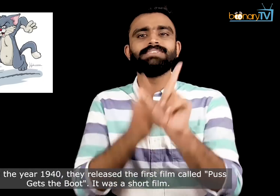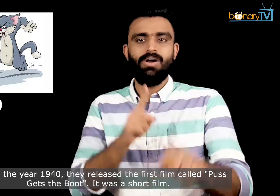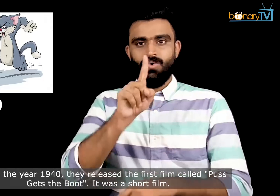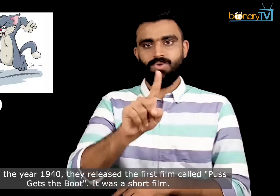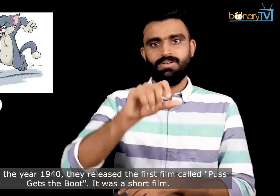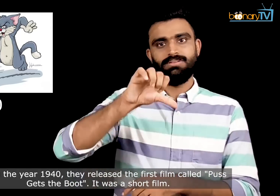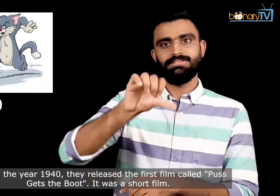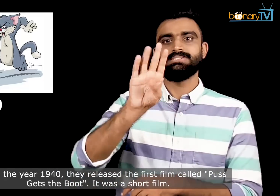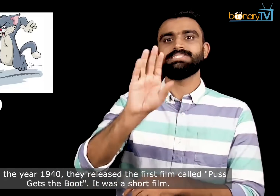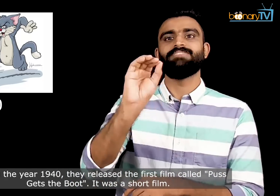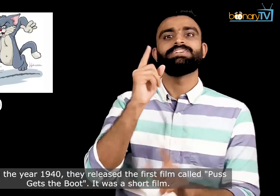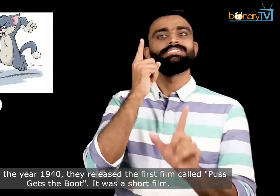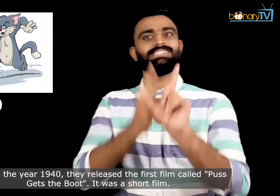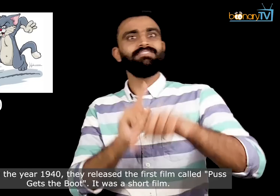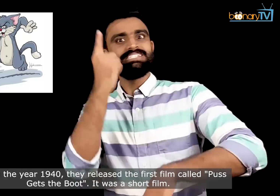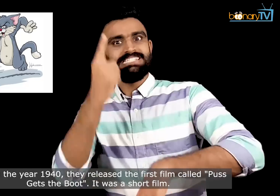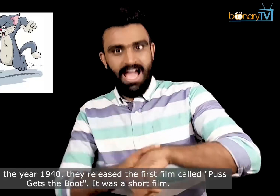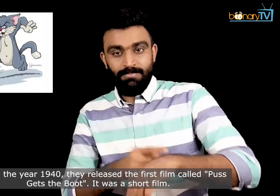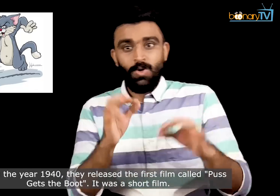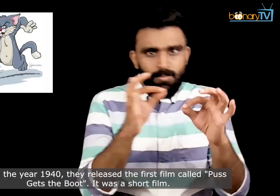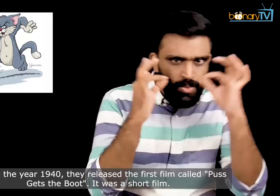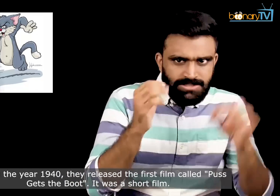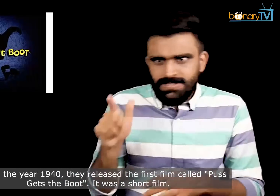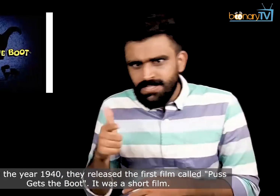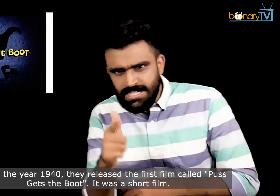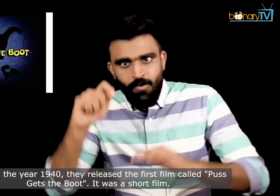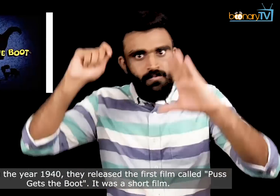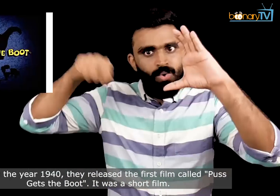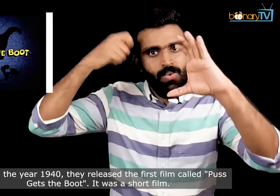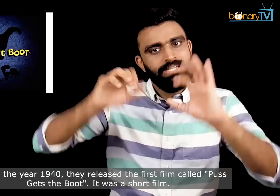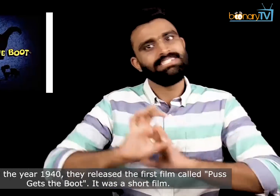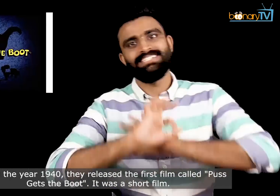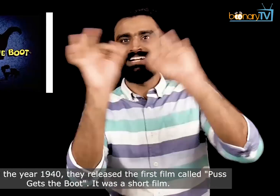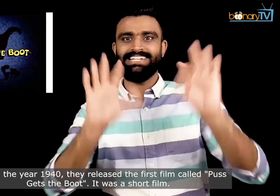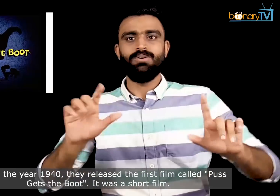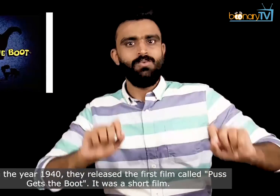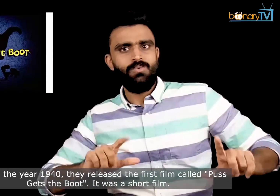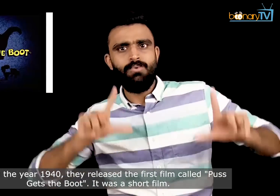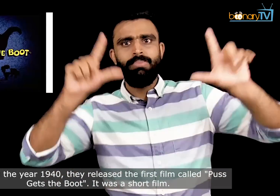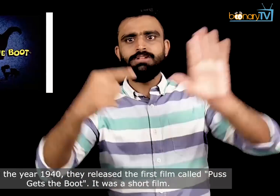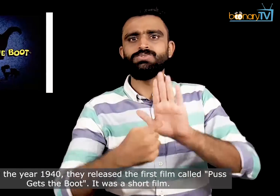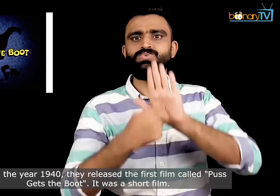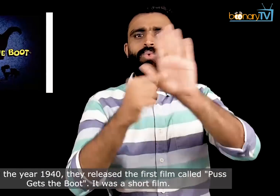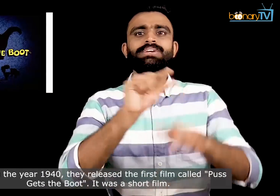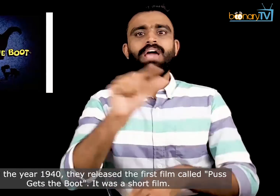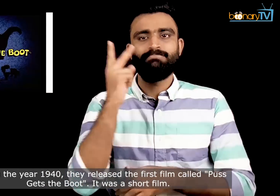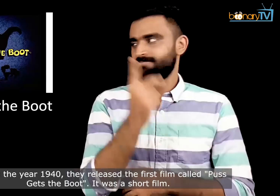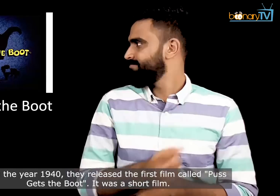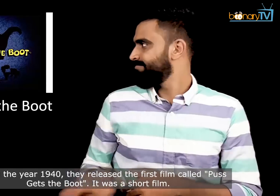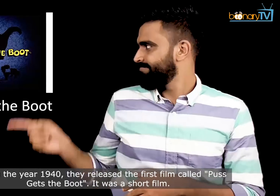year 1940, they released the first film called Puss Gets